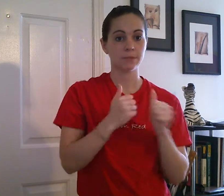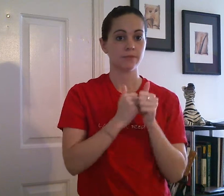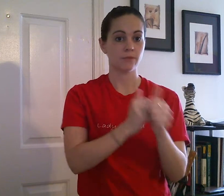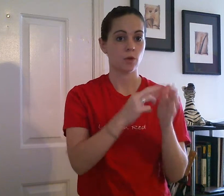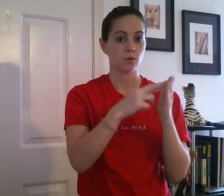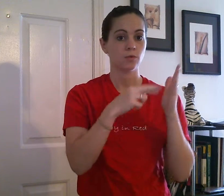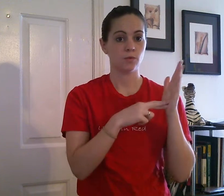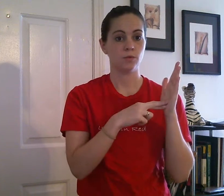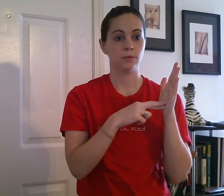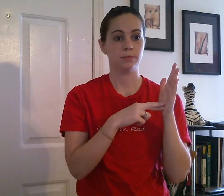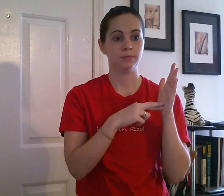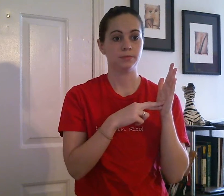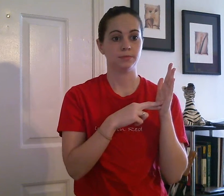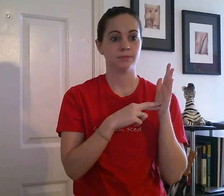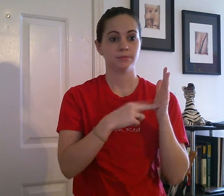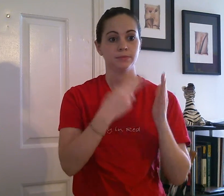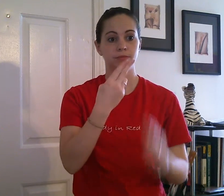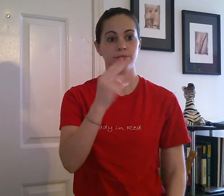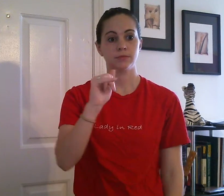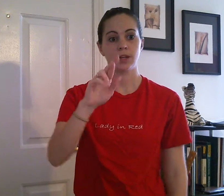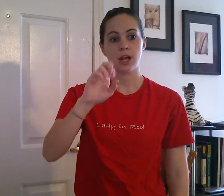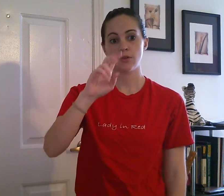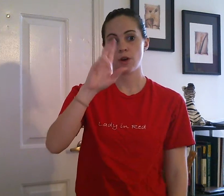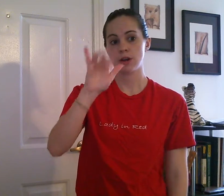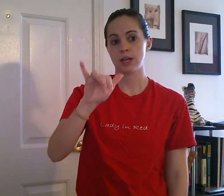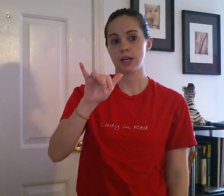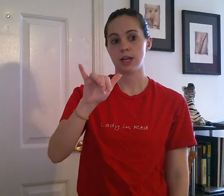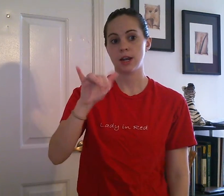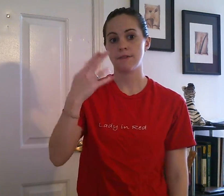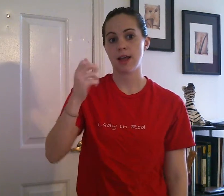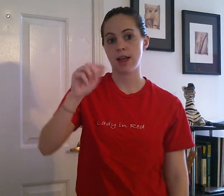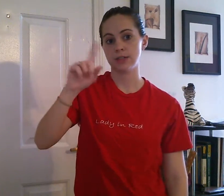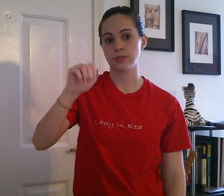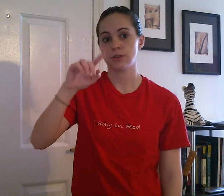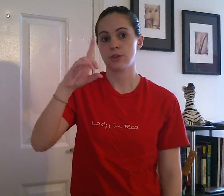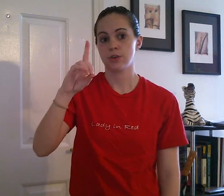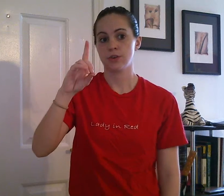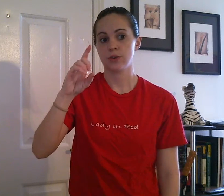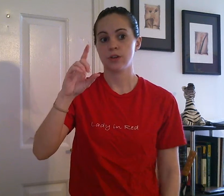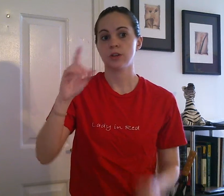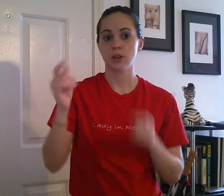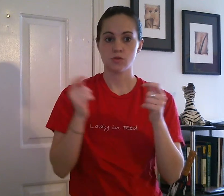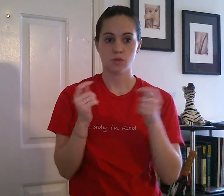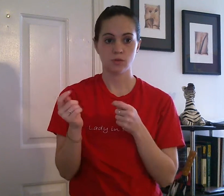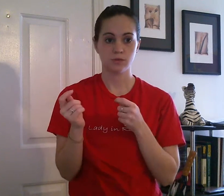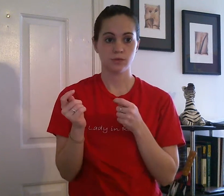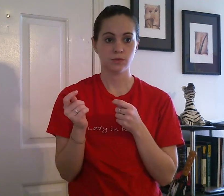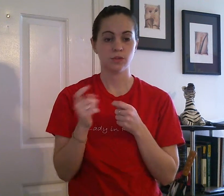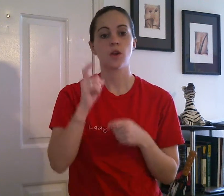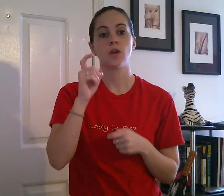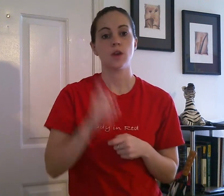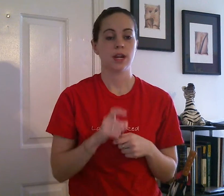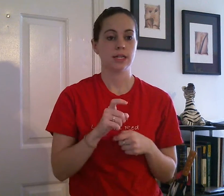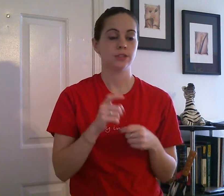measures are known as the hierarchy of hazard controls. You must address each hazard with a solution from the hierarchy in